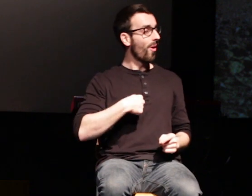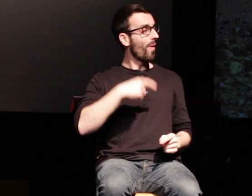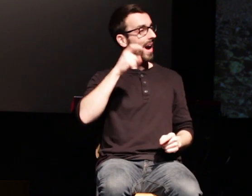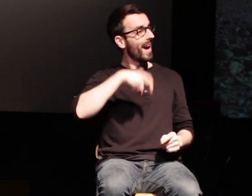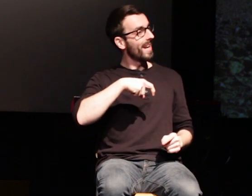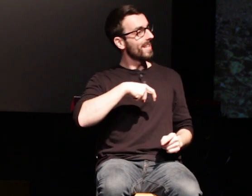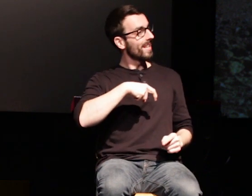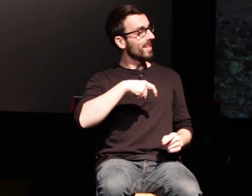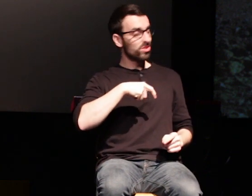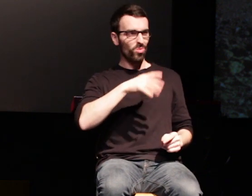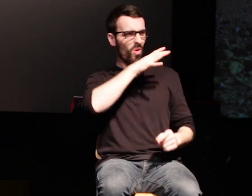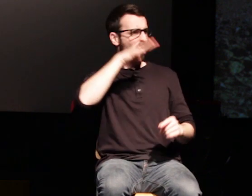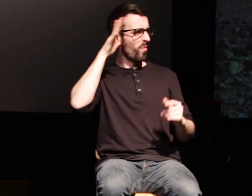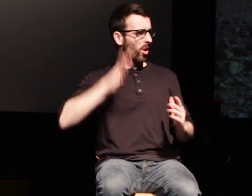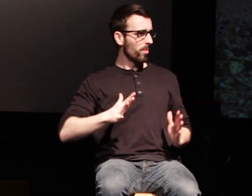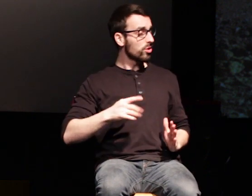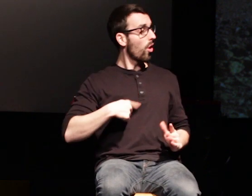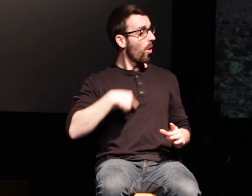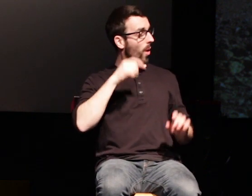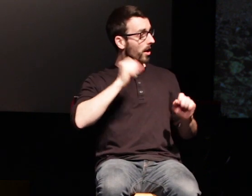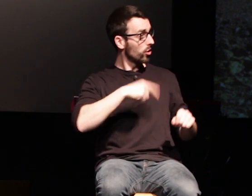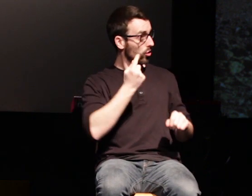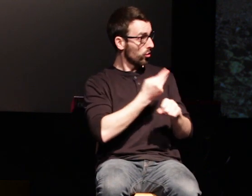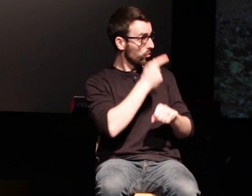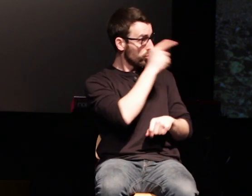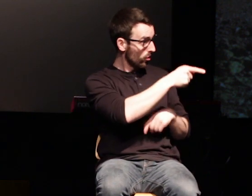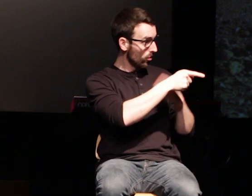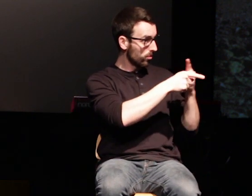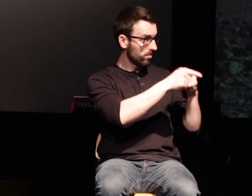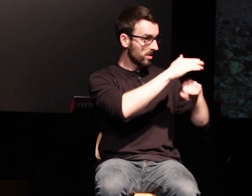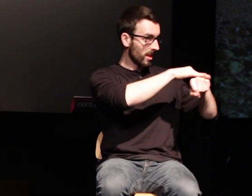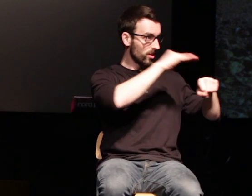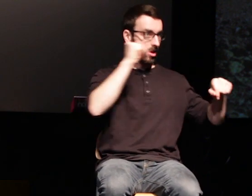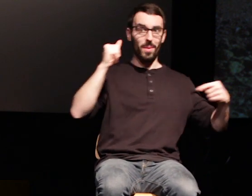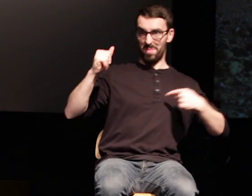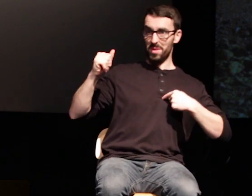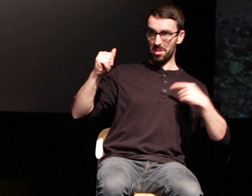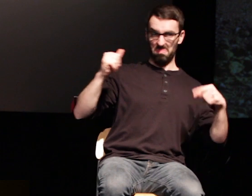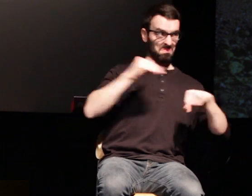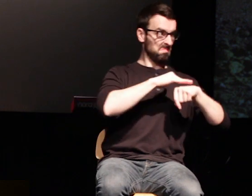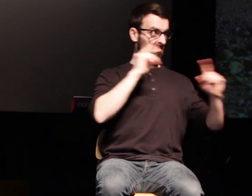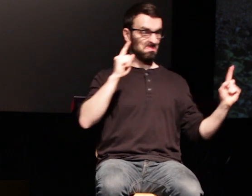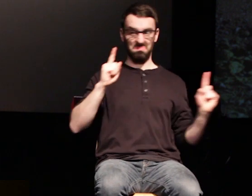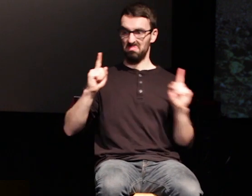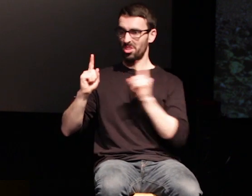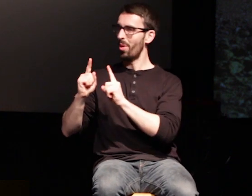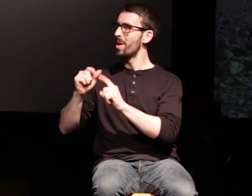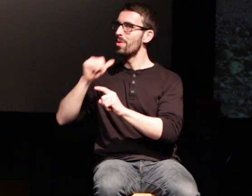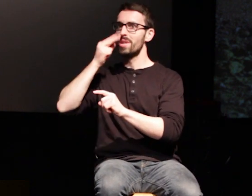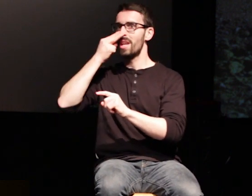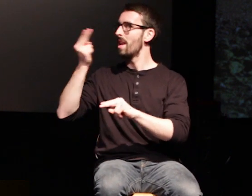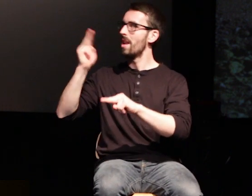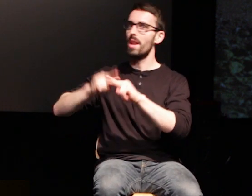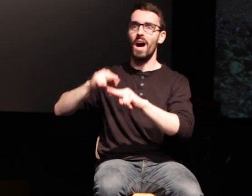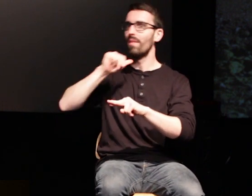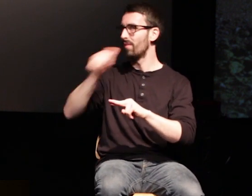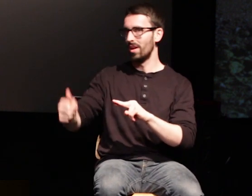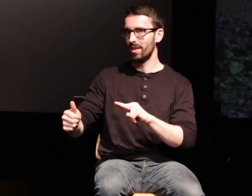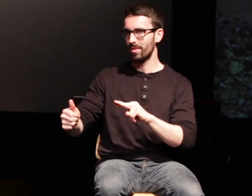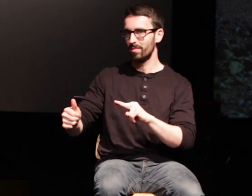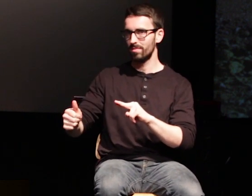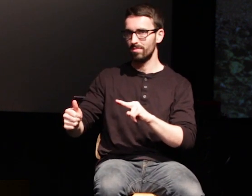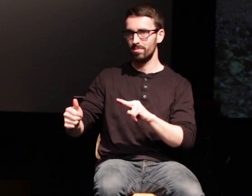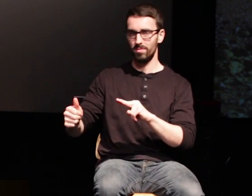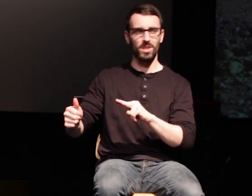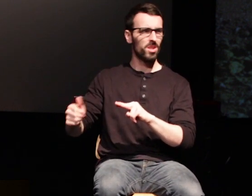and strong. Come on over. And I worked, and it wasn't fun, okay? It wasn't worth whatever they gave me for the trip, I guarantee you that. But then he called